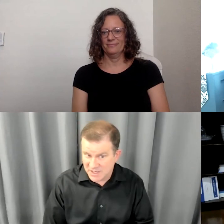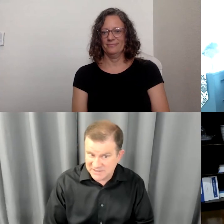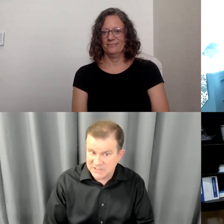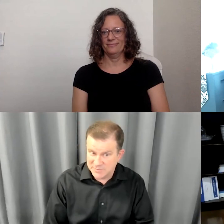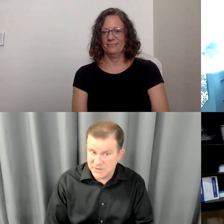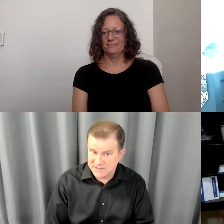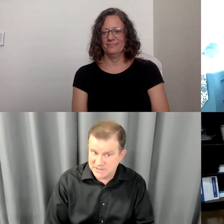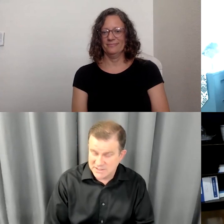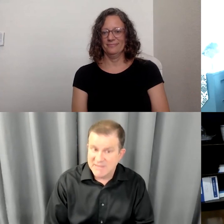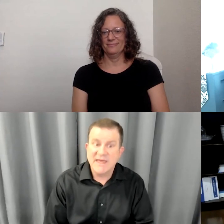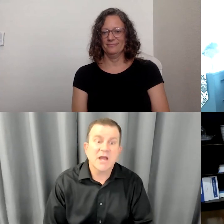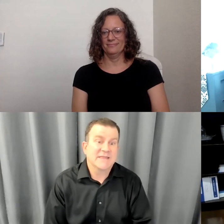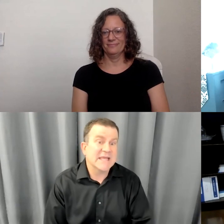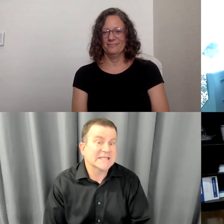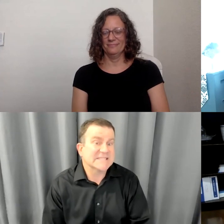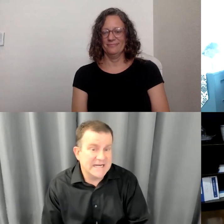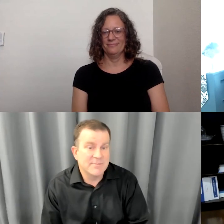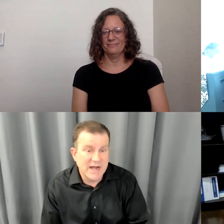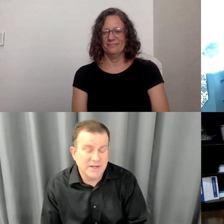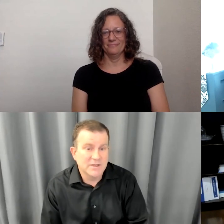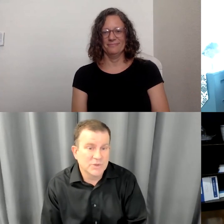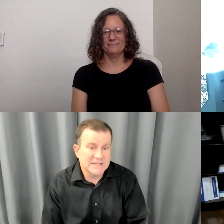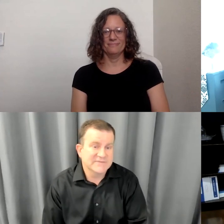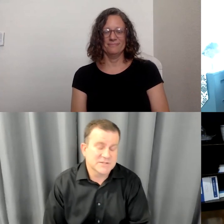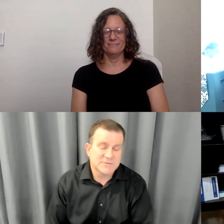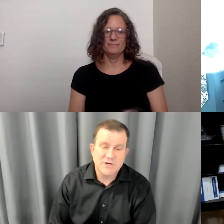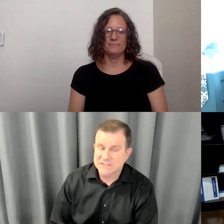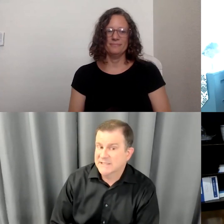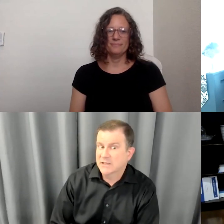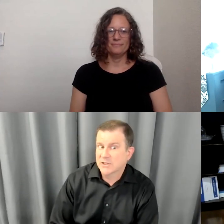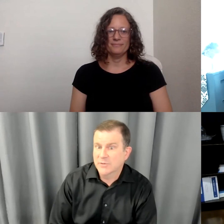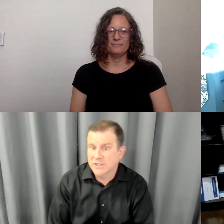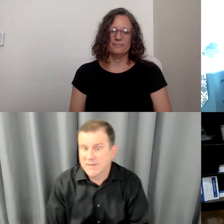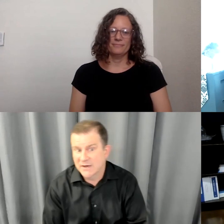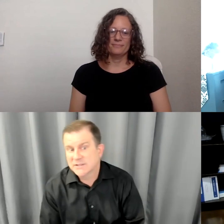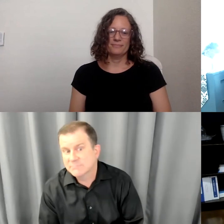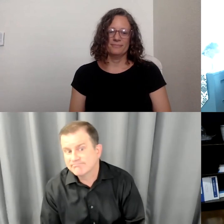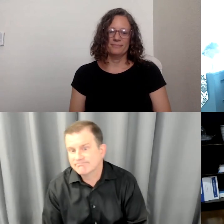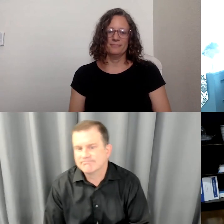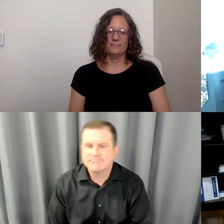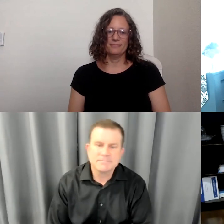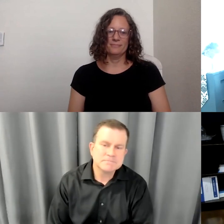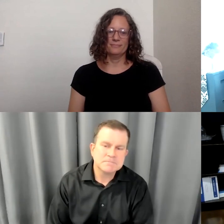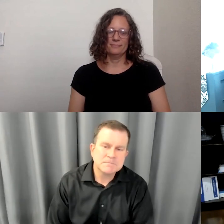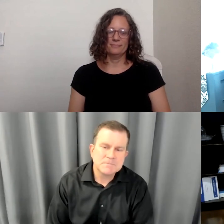such positive experiences, they get excited about it. It really lifts their spirits, and they tell the community about it.